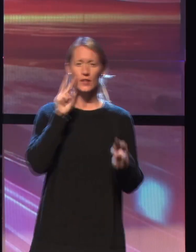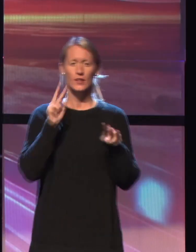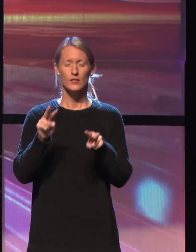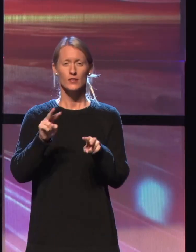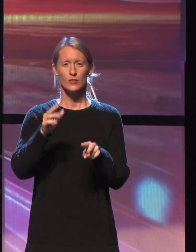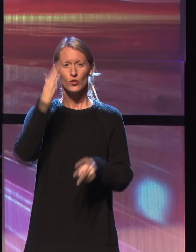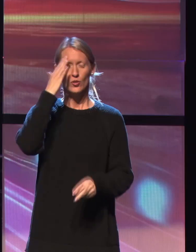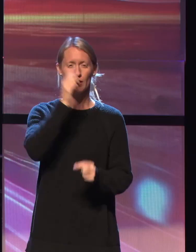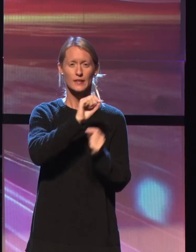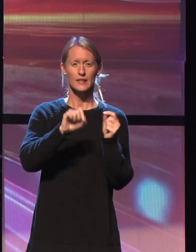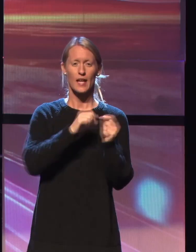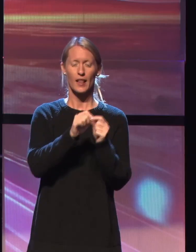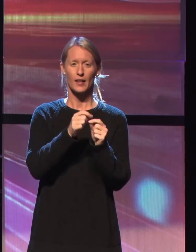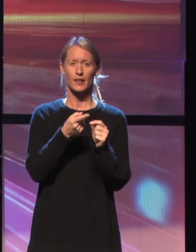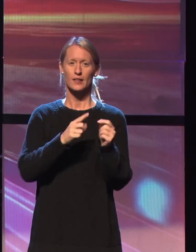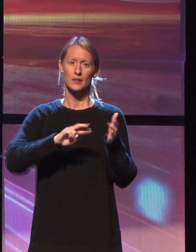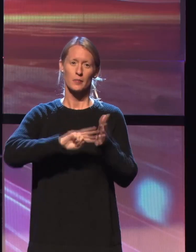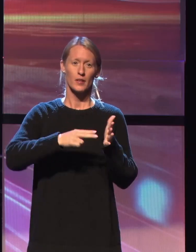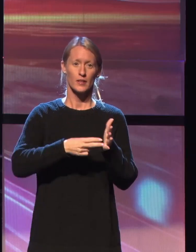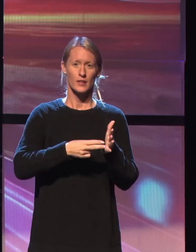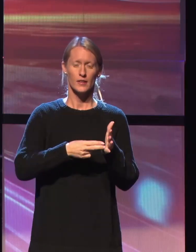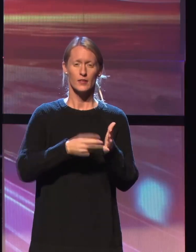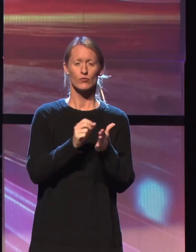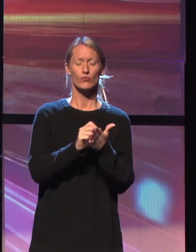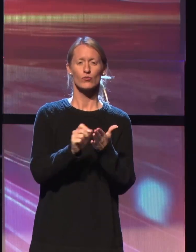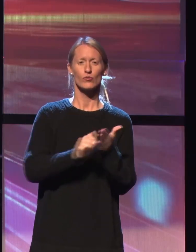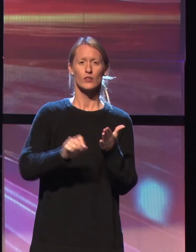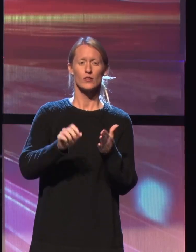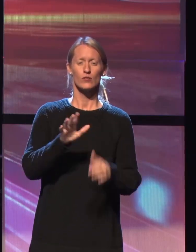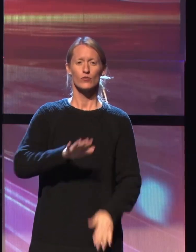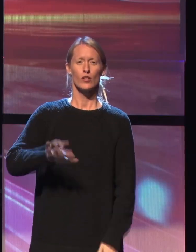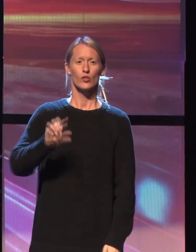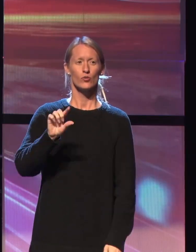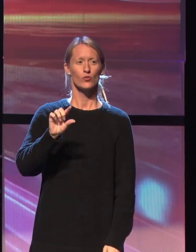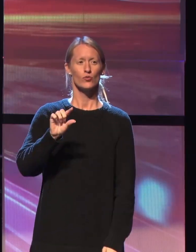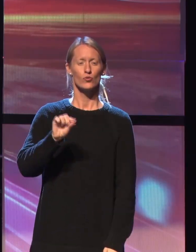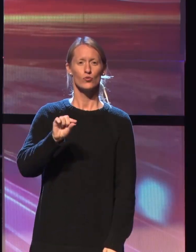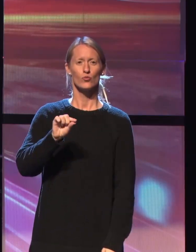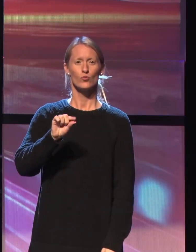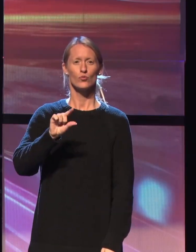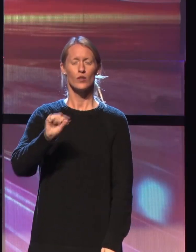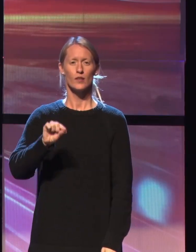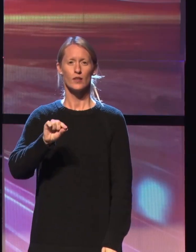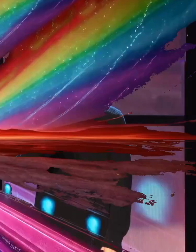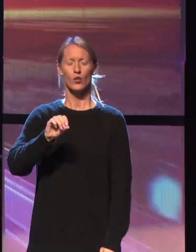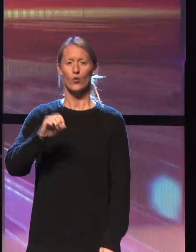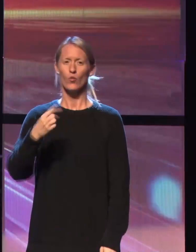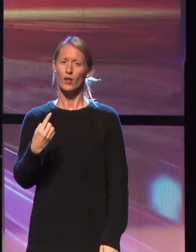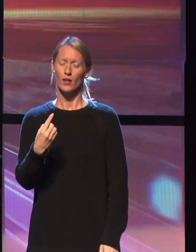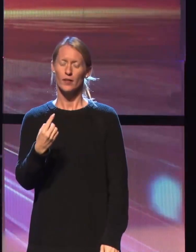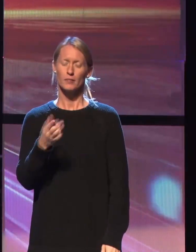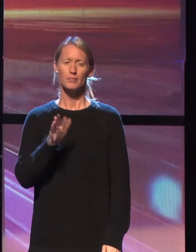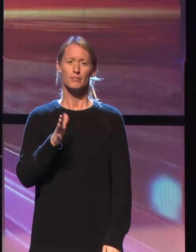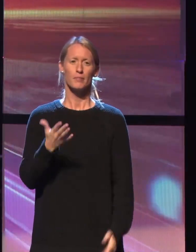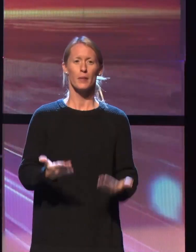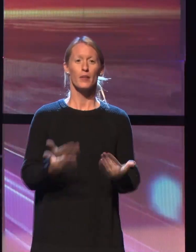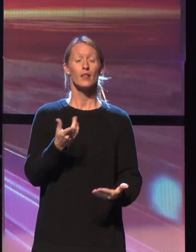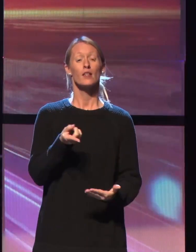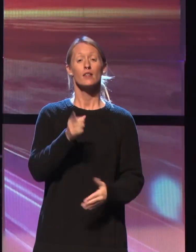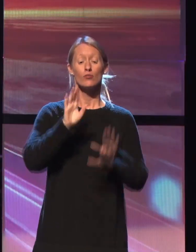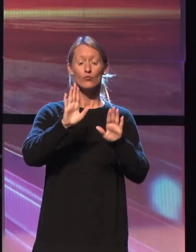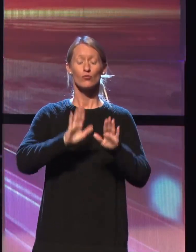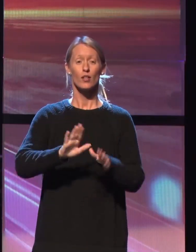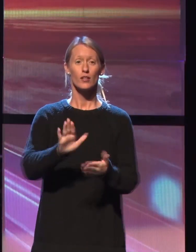about. It was written around 2020, I think, 2021 maybe a little bit later. But it's a great